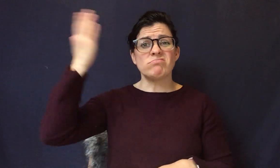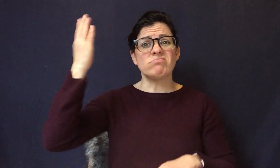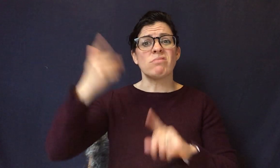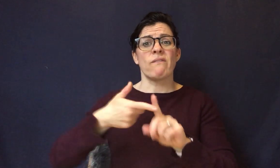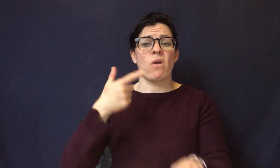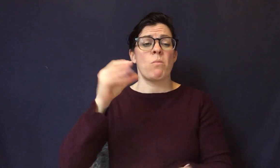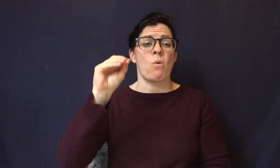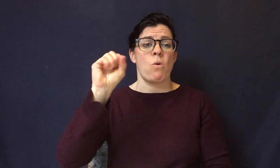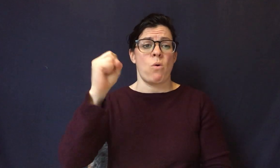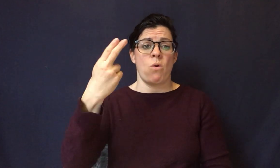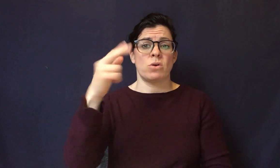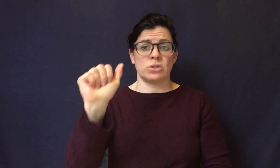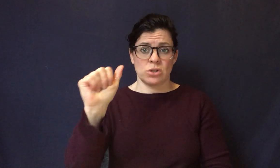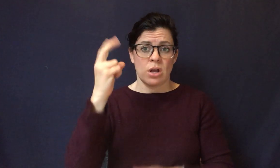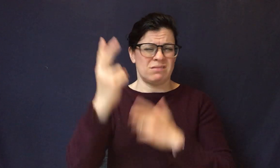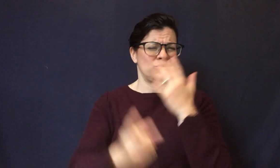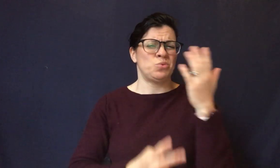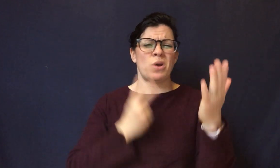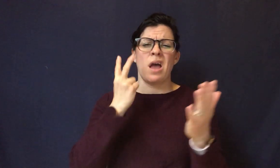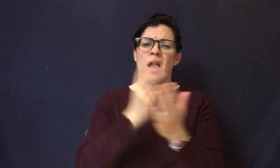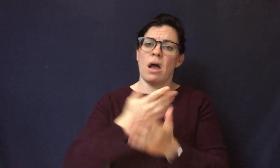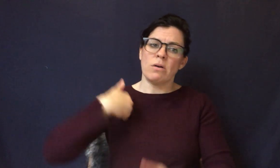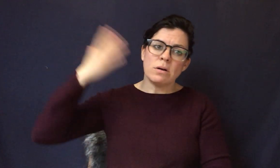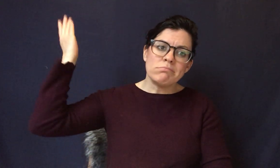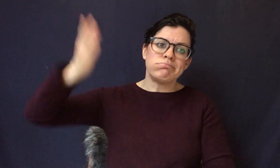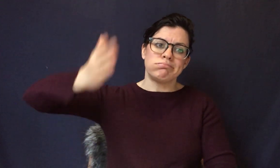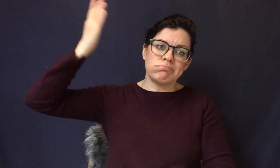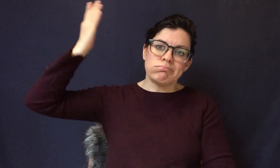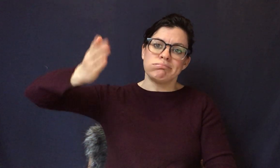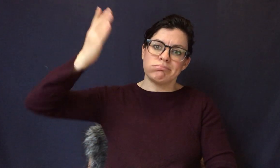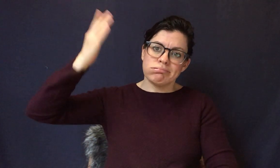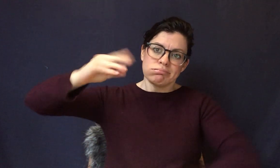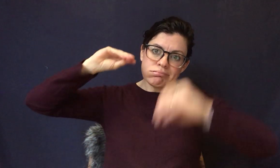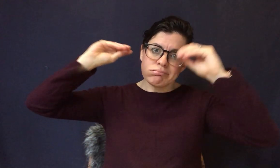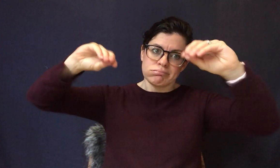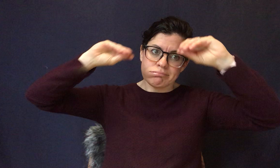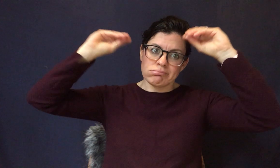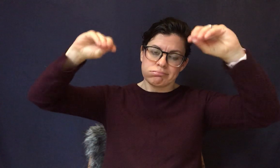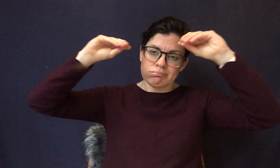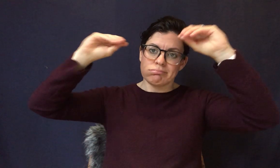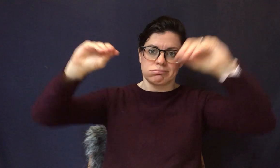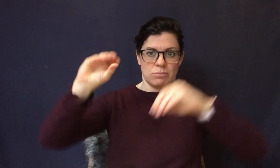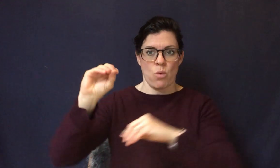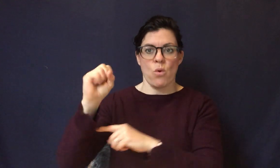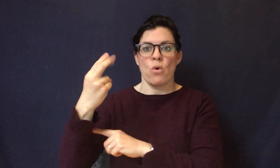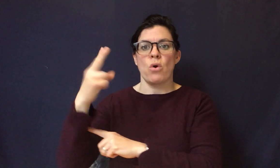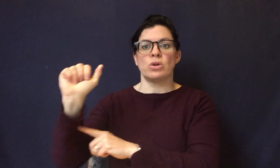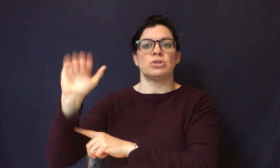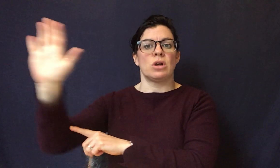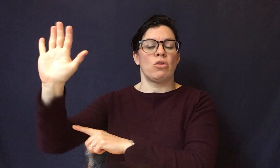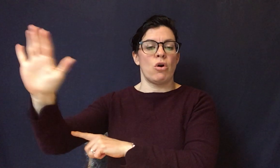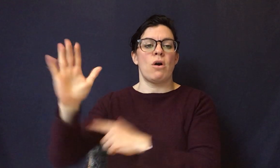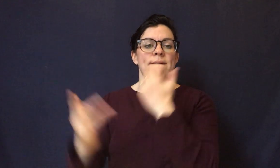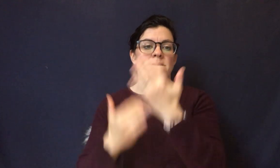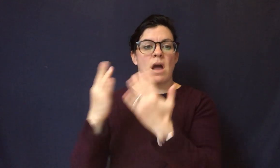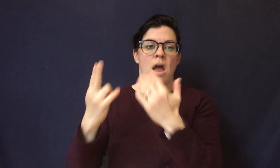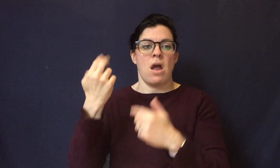class. So before I even move forward, I want to make sure that you know the types of